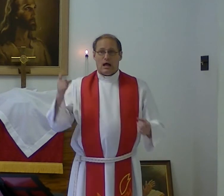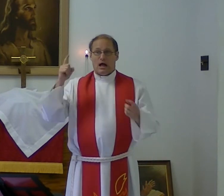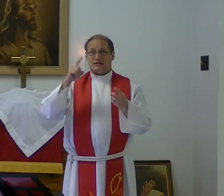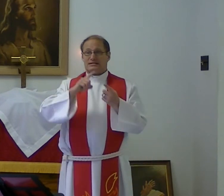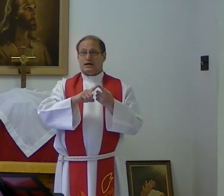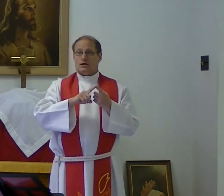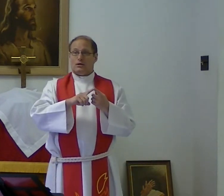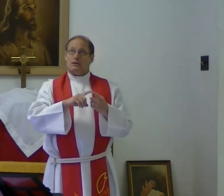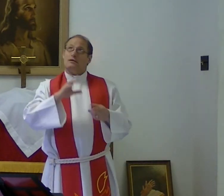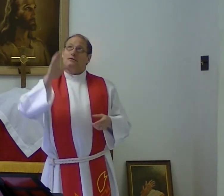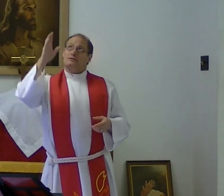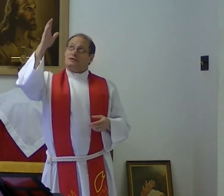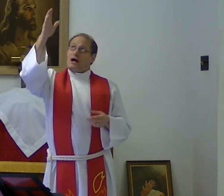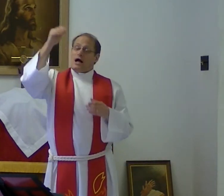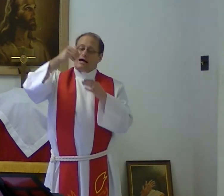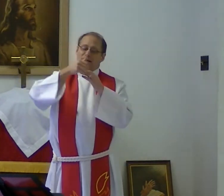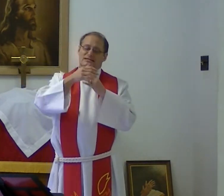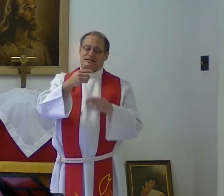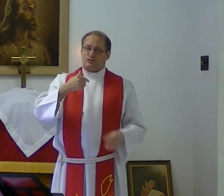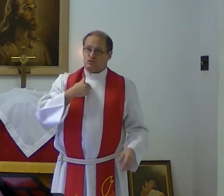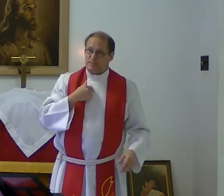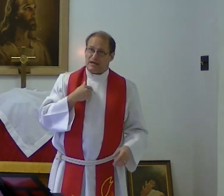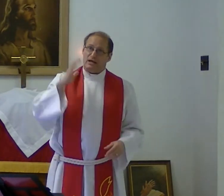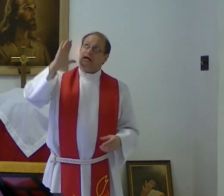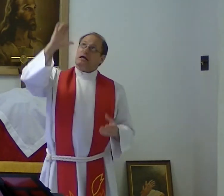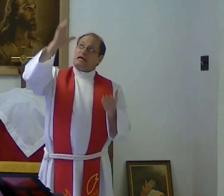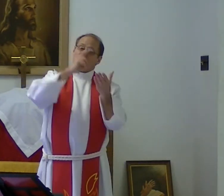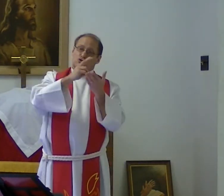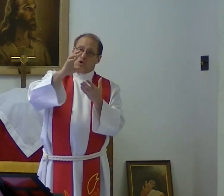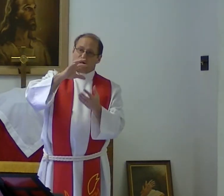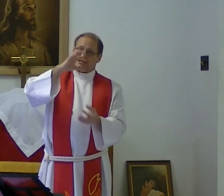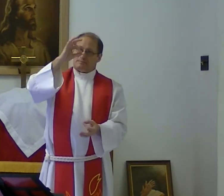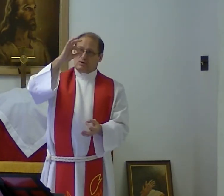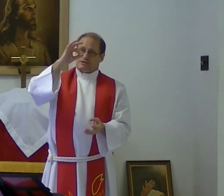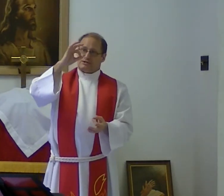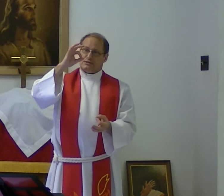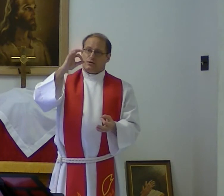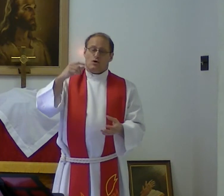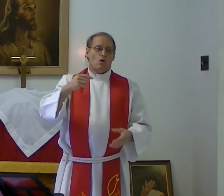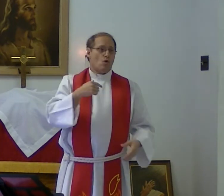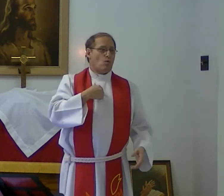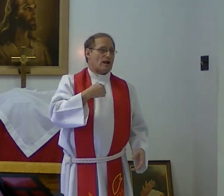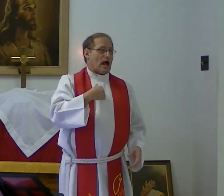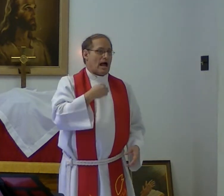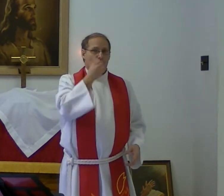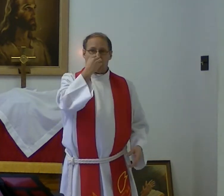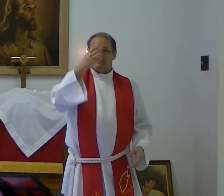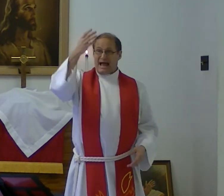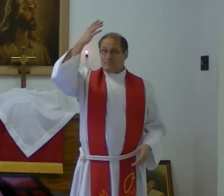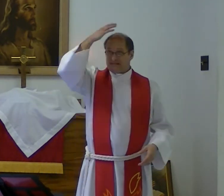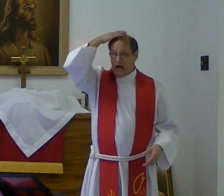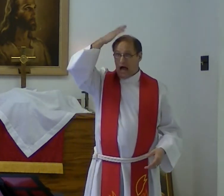until God sent to me His Holy Spirit. When I was baptized,